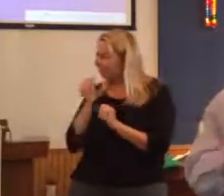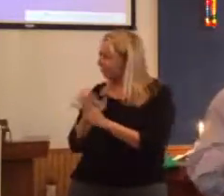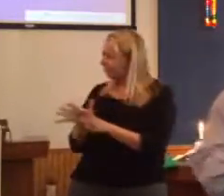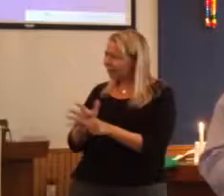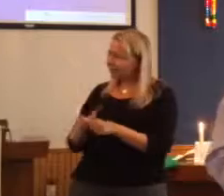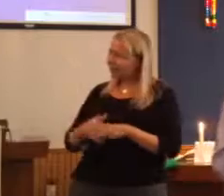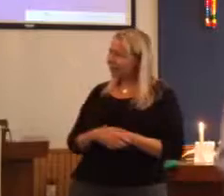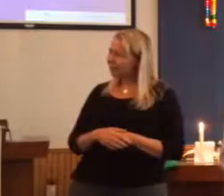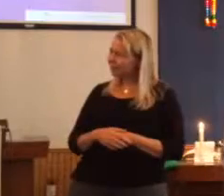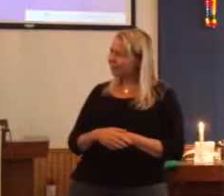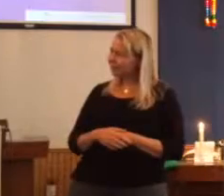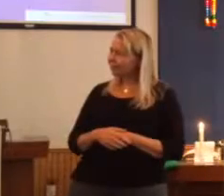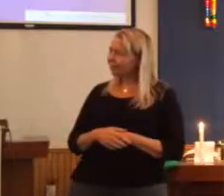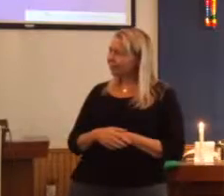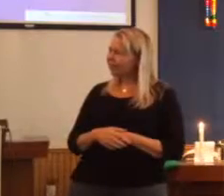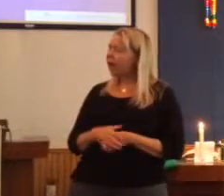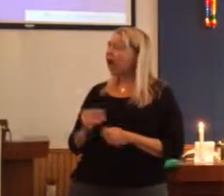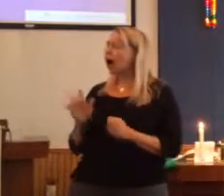people. Maybe that's what it means.